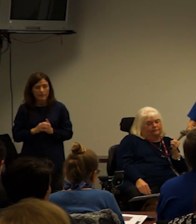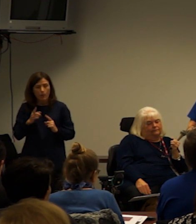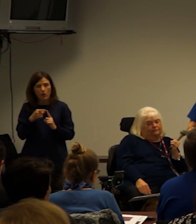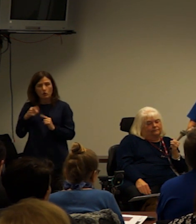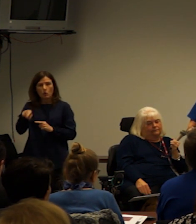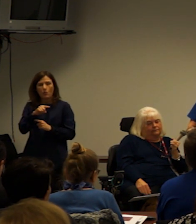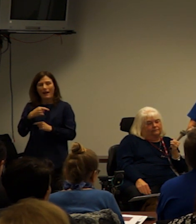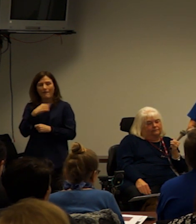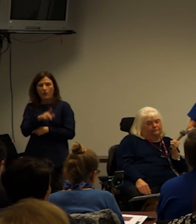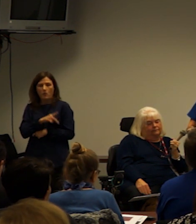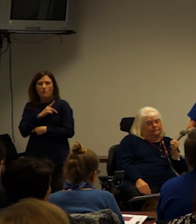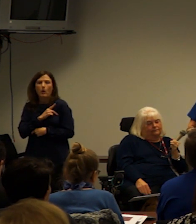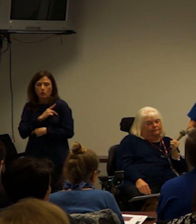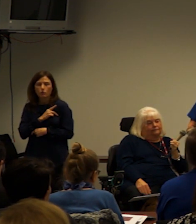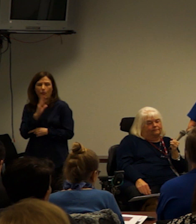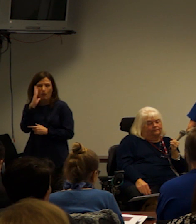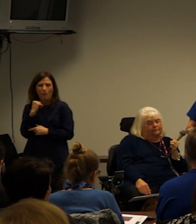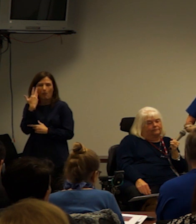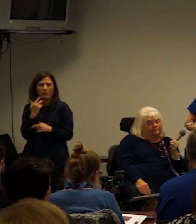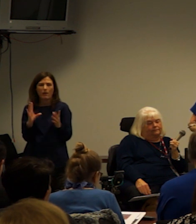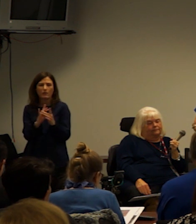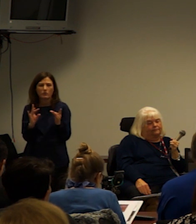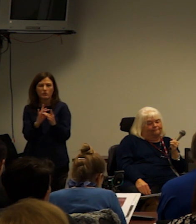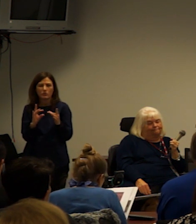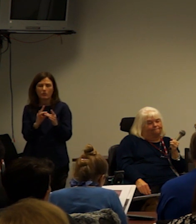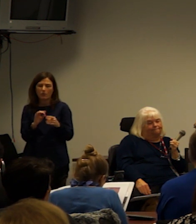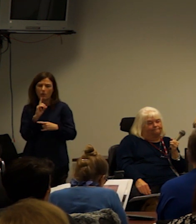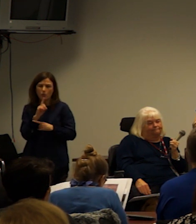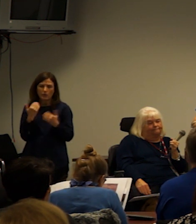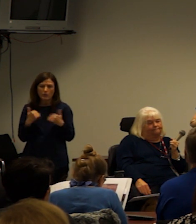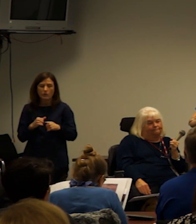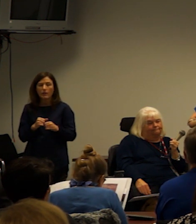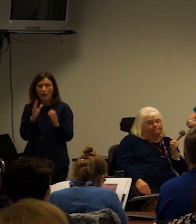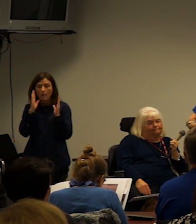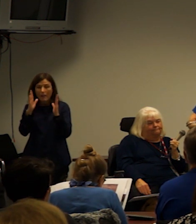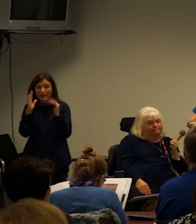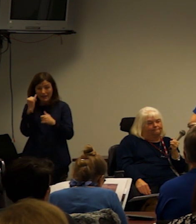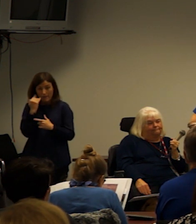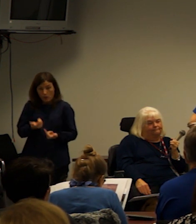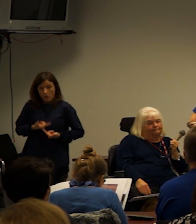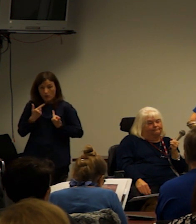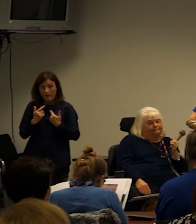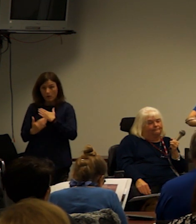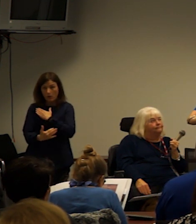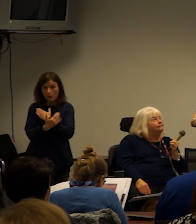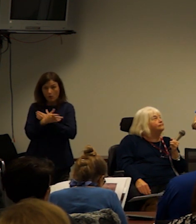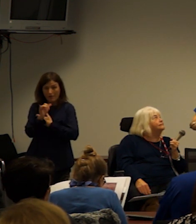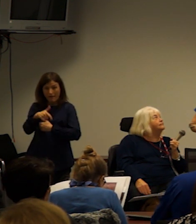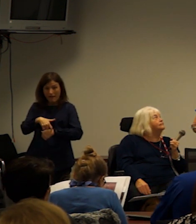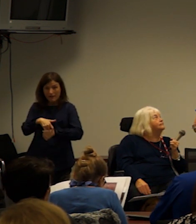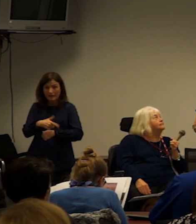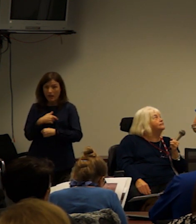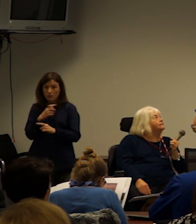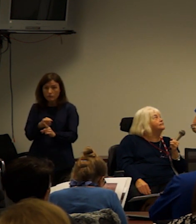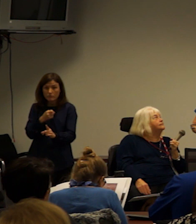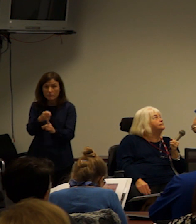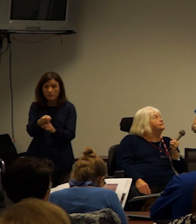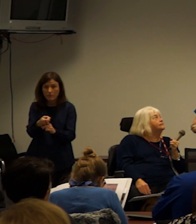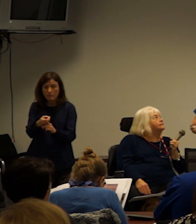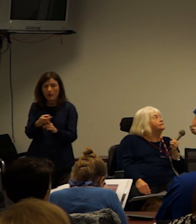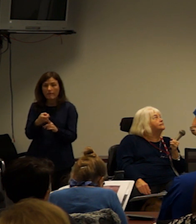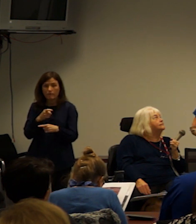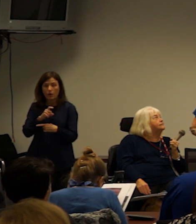when you have a personal story to share. They pay attention. So if you were living on the Gulf Coast and you were affected by